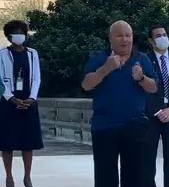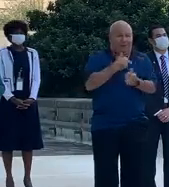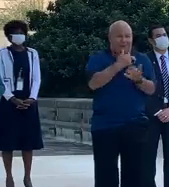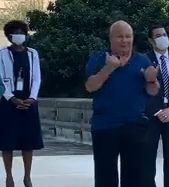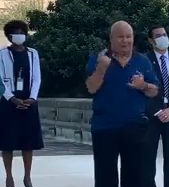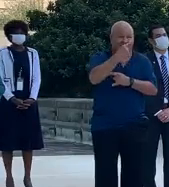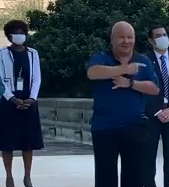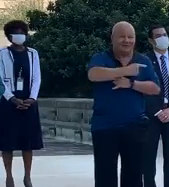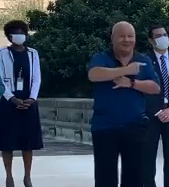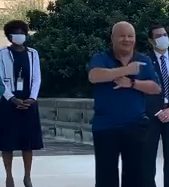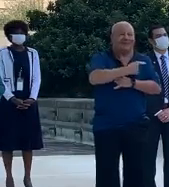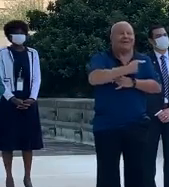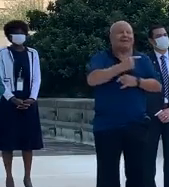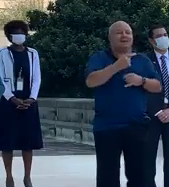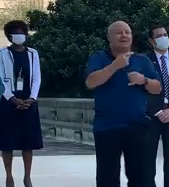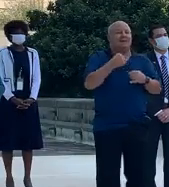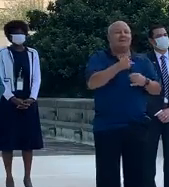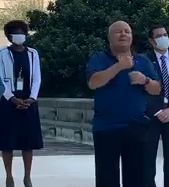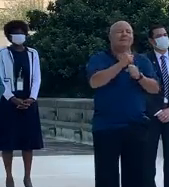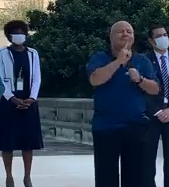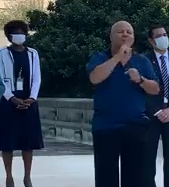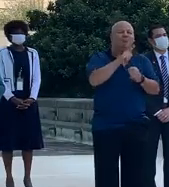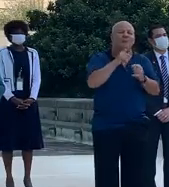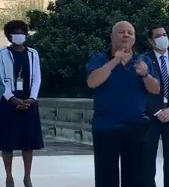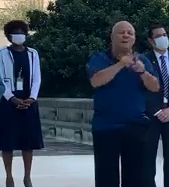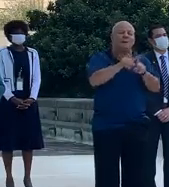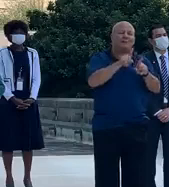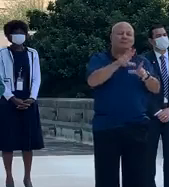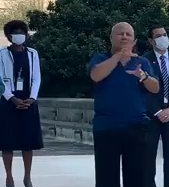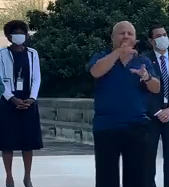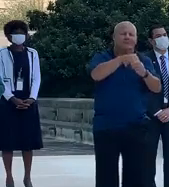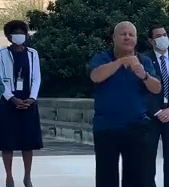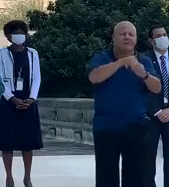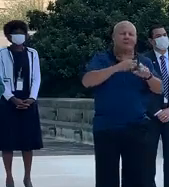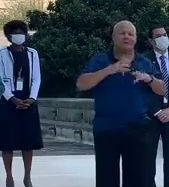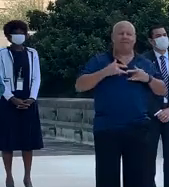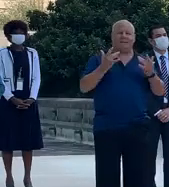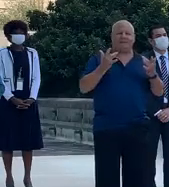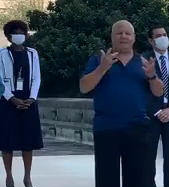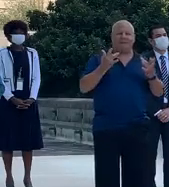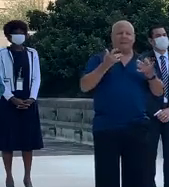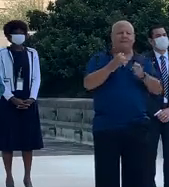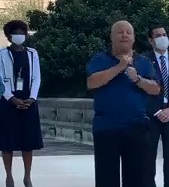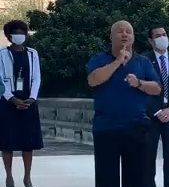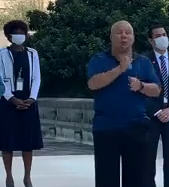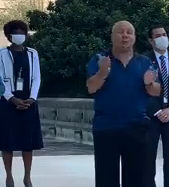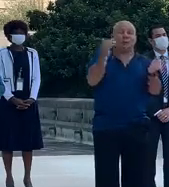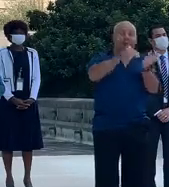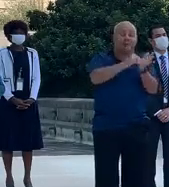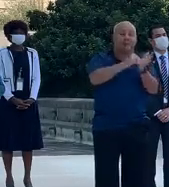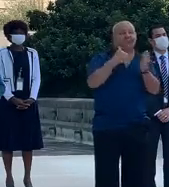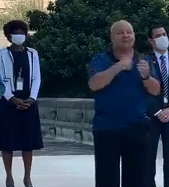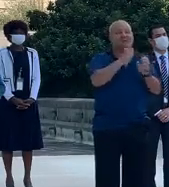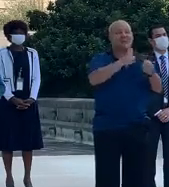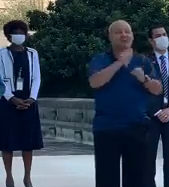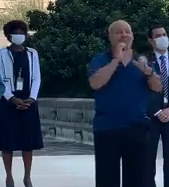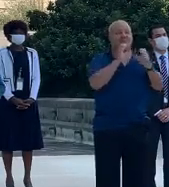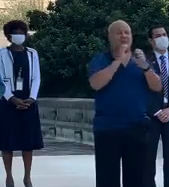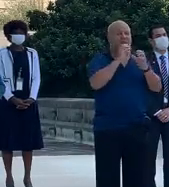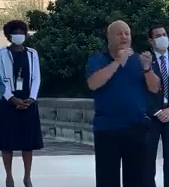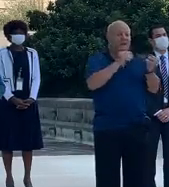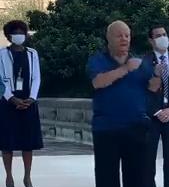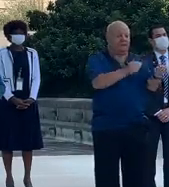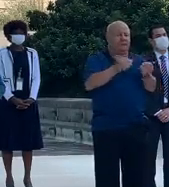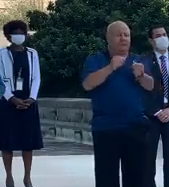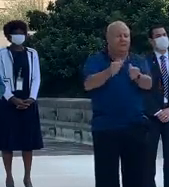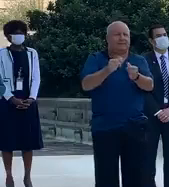of course, we ensured that as we engaged in events, that we made, again, sure that we were able to communicate